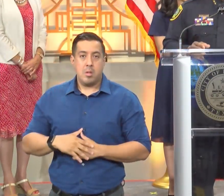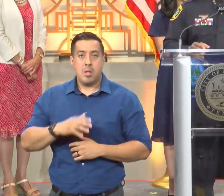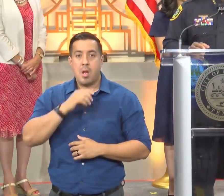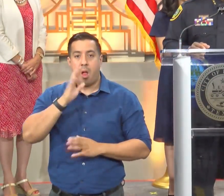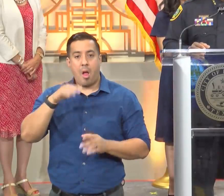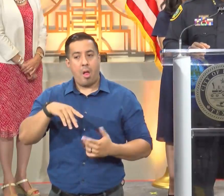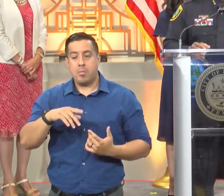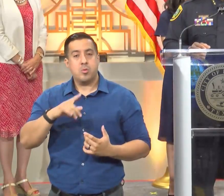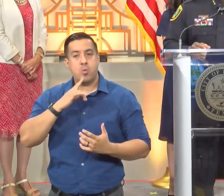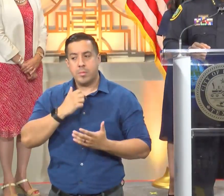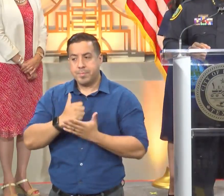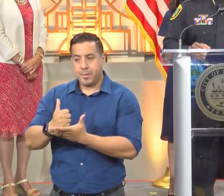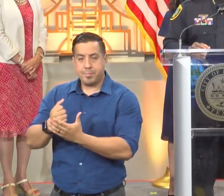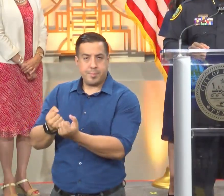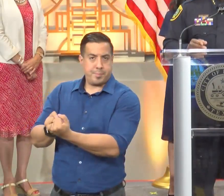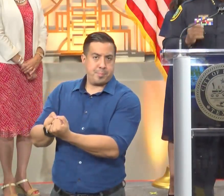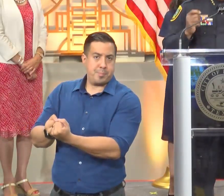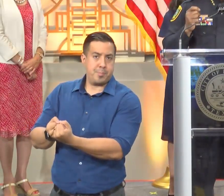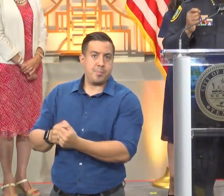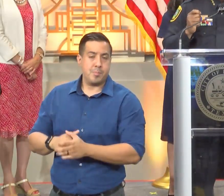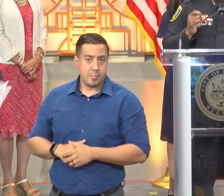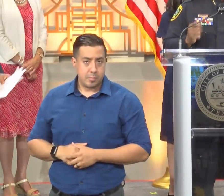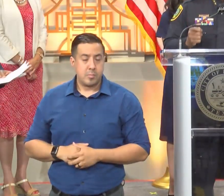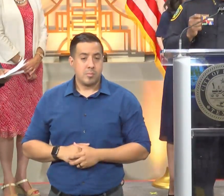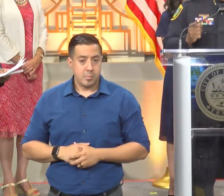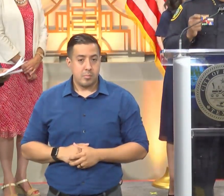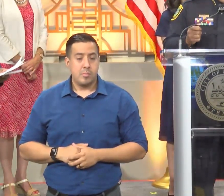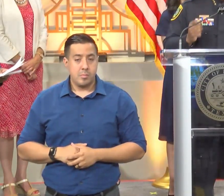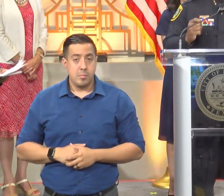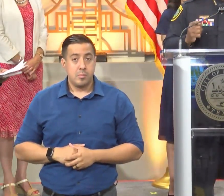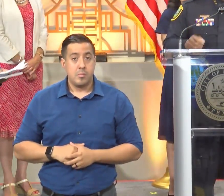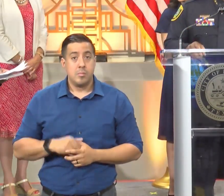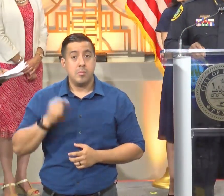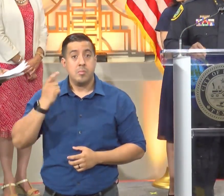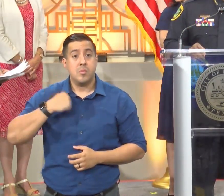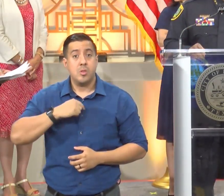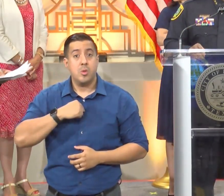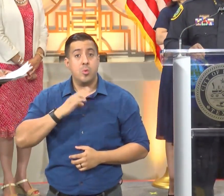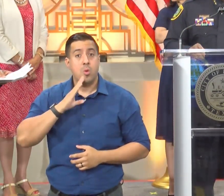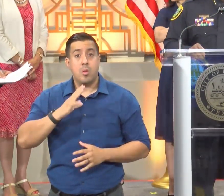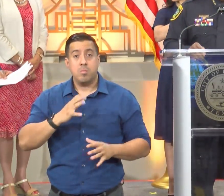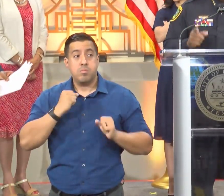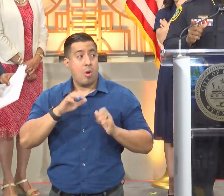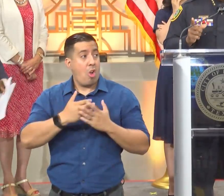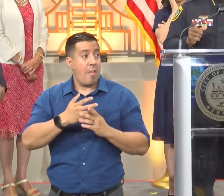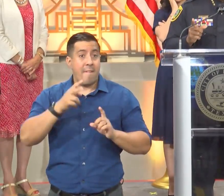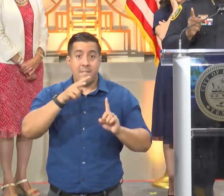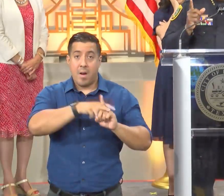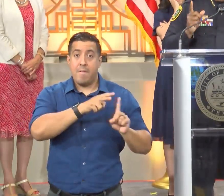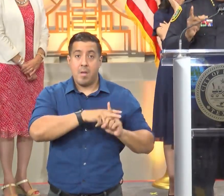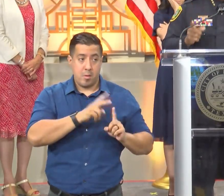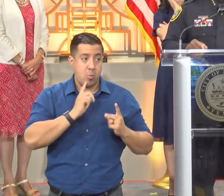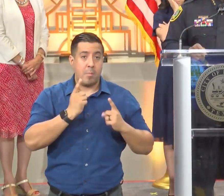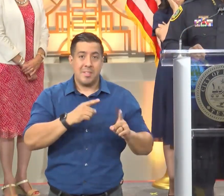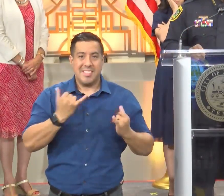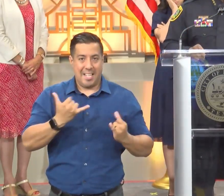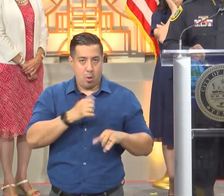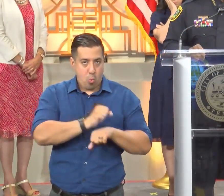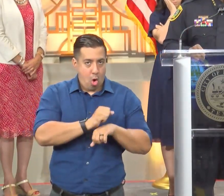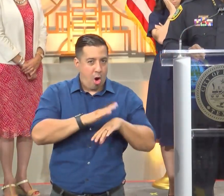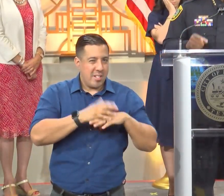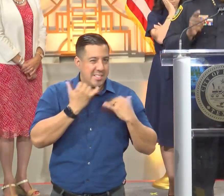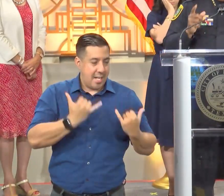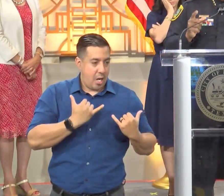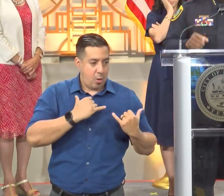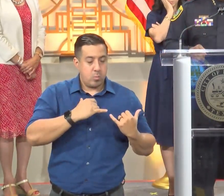throw our hands around them, okay? So as quickly as we get these charges filed, and I've said they're working on them right